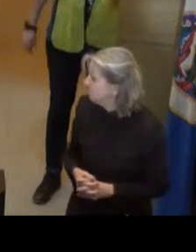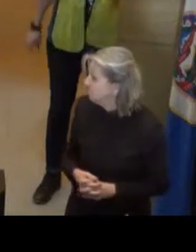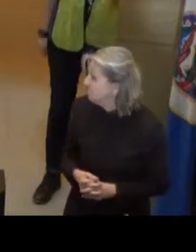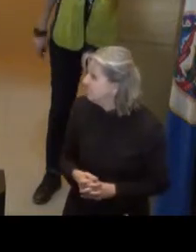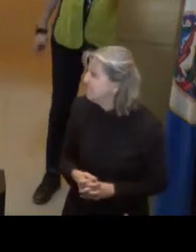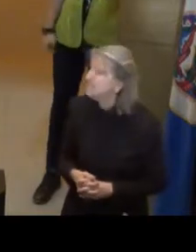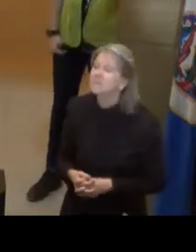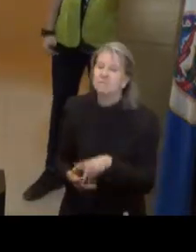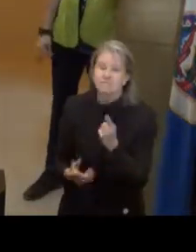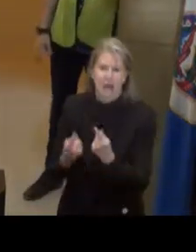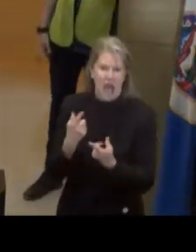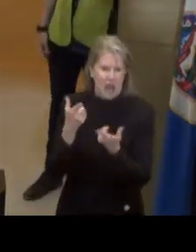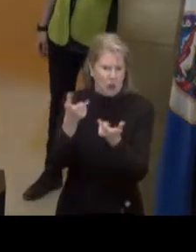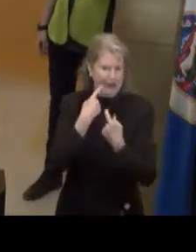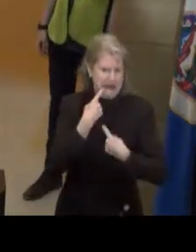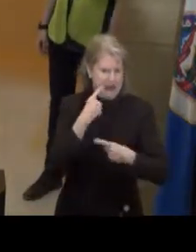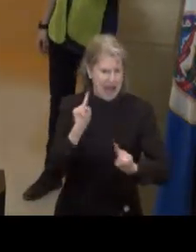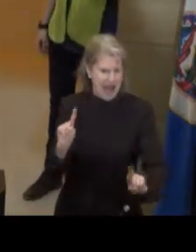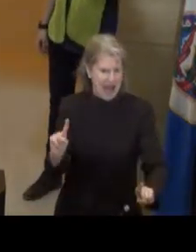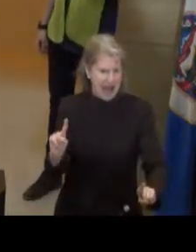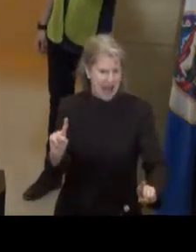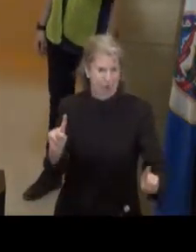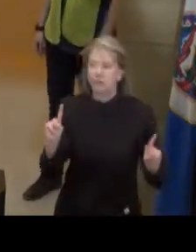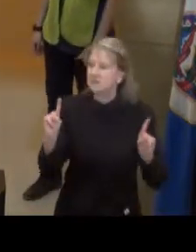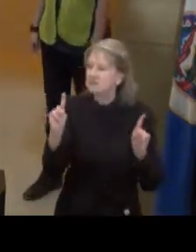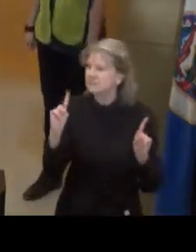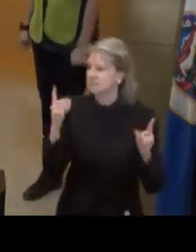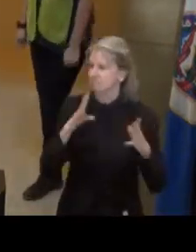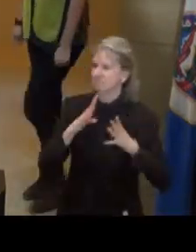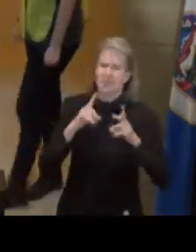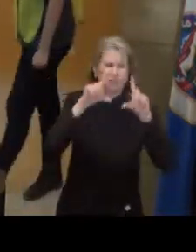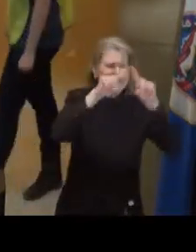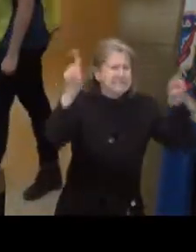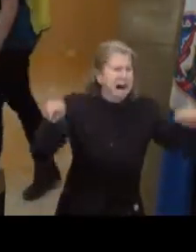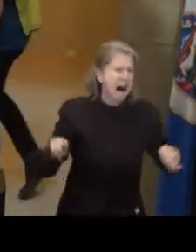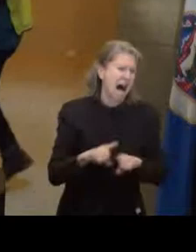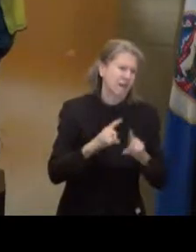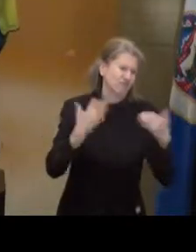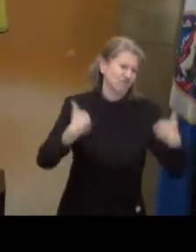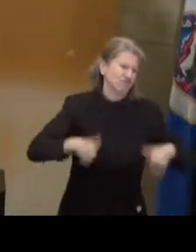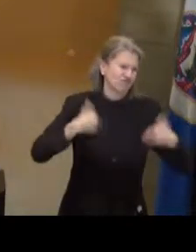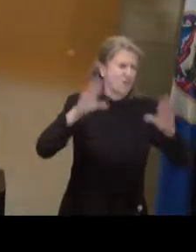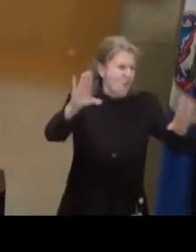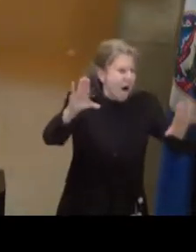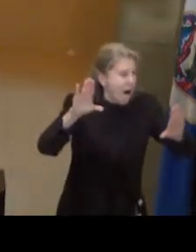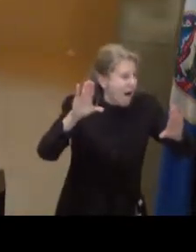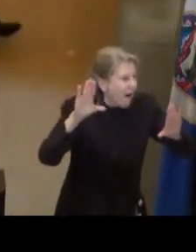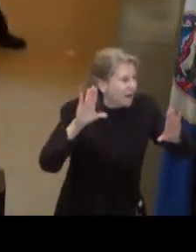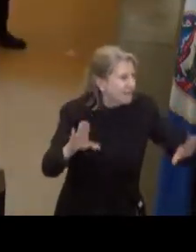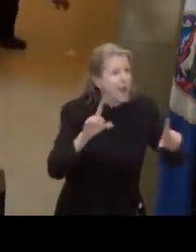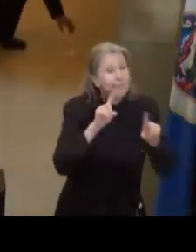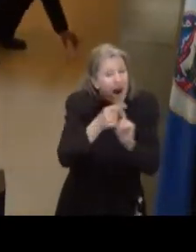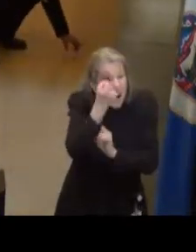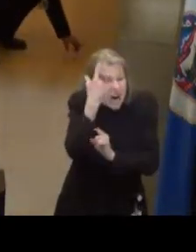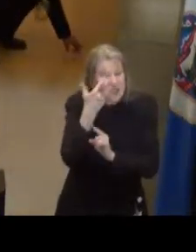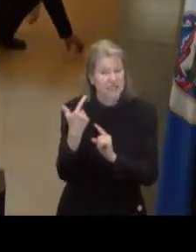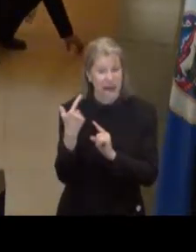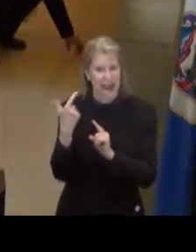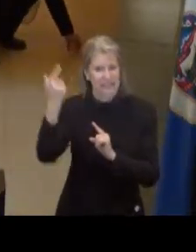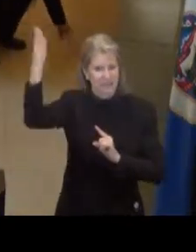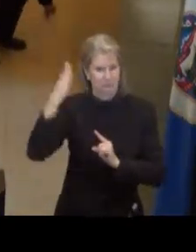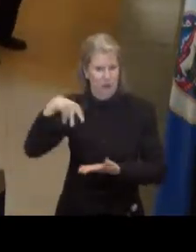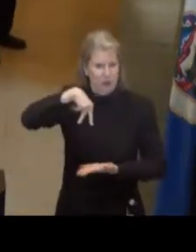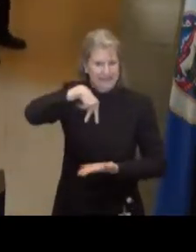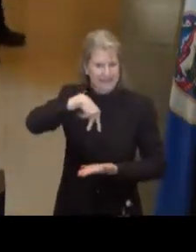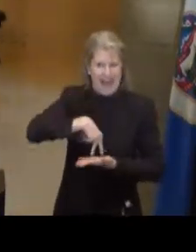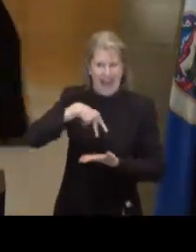Yeah. We just want to make a quick announcement, and all of your signs are super great, and we love them, but just so that you know, when there's a speaker up here, keep your signs down